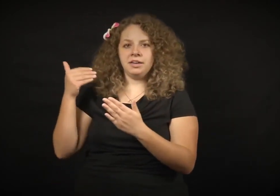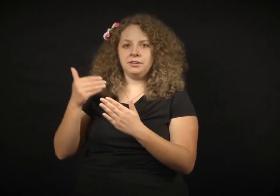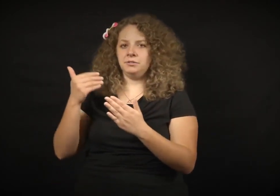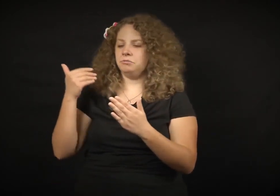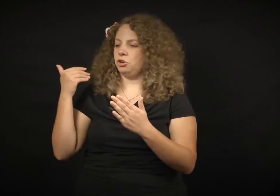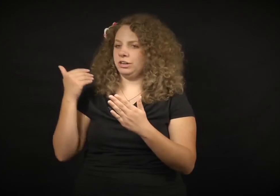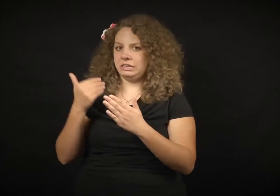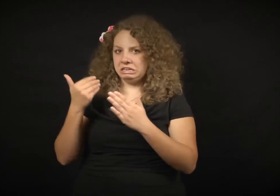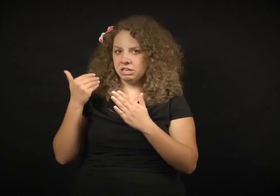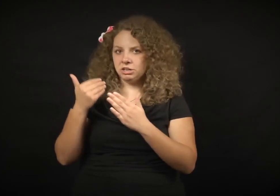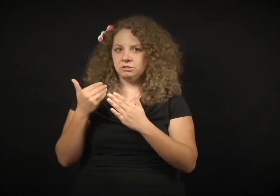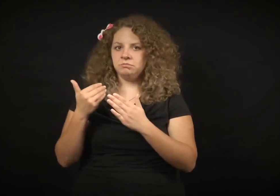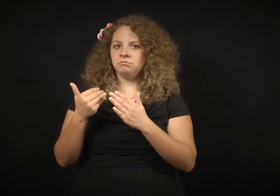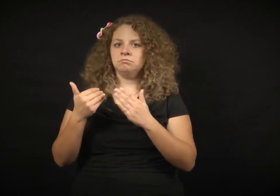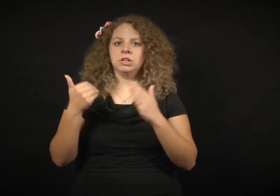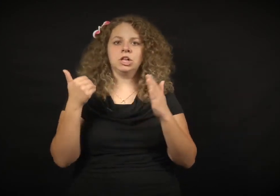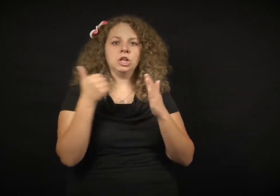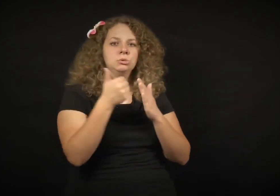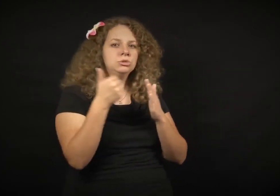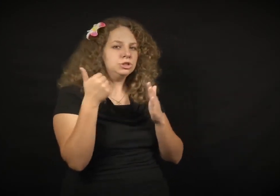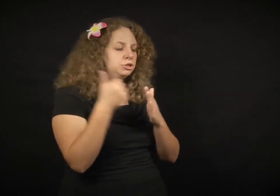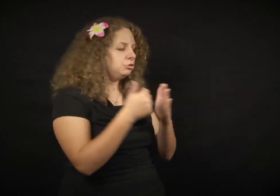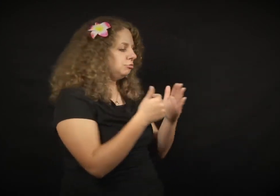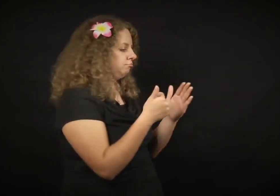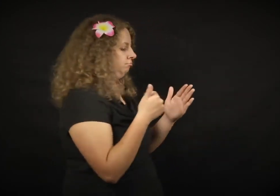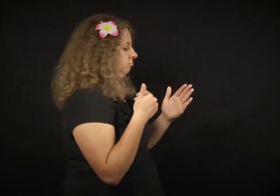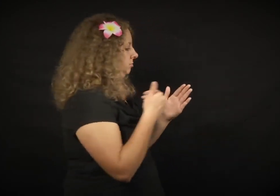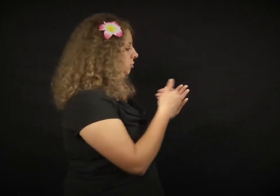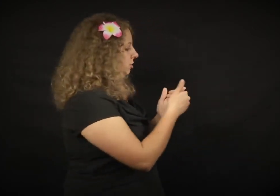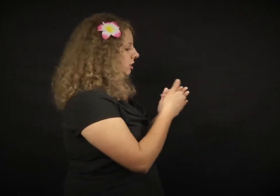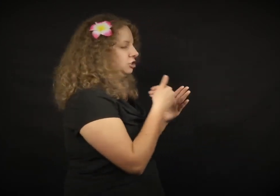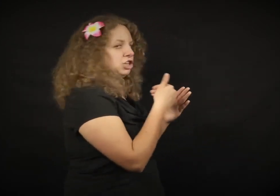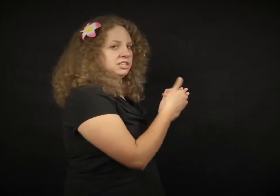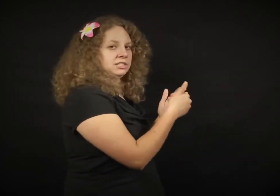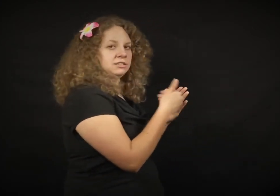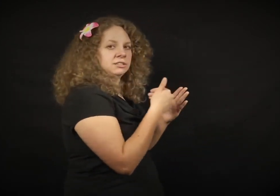By, or near, close to, or adjacent.